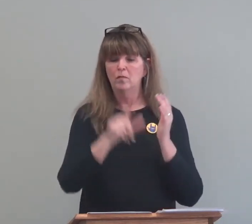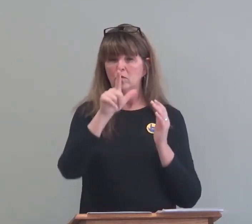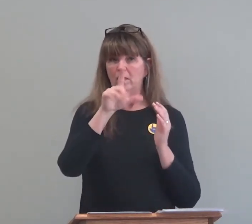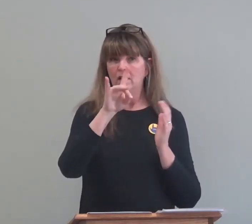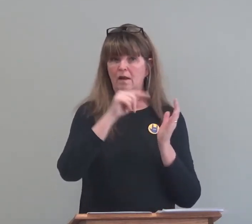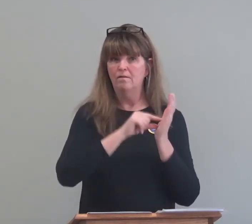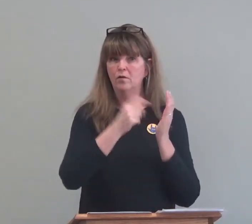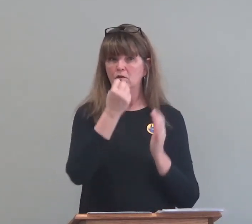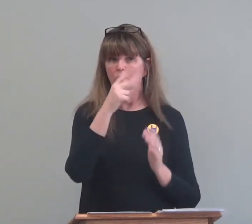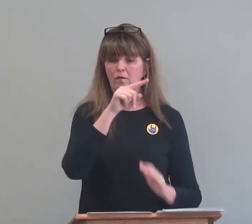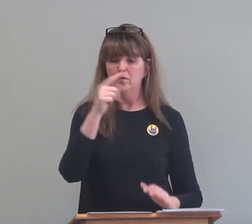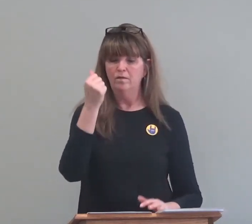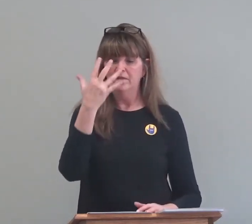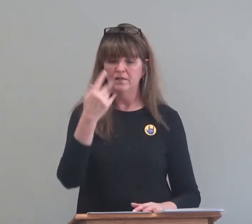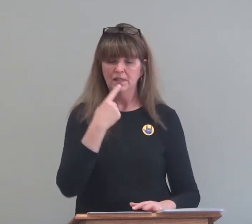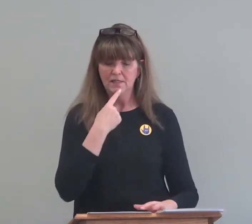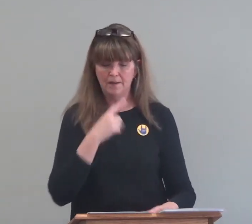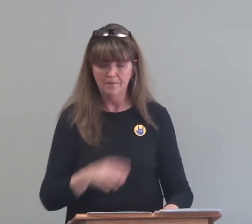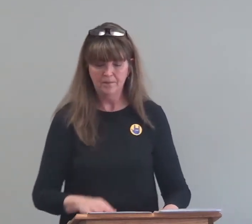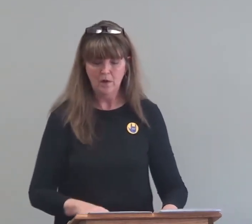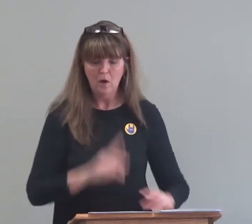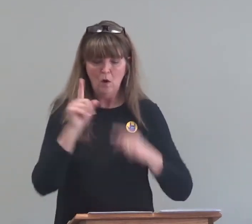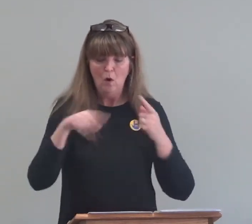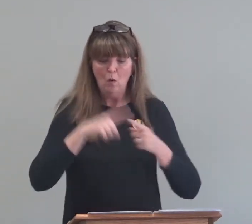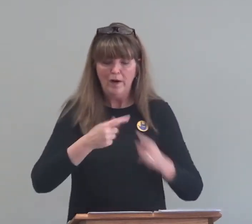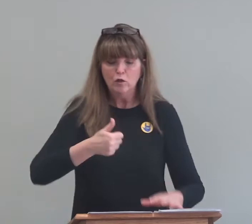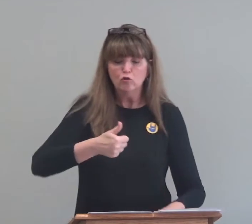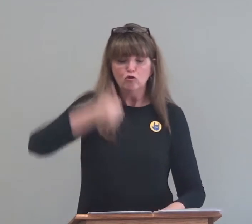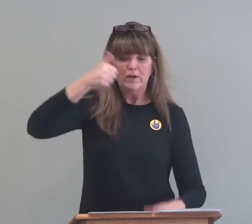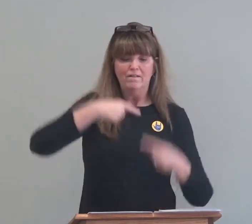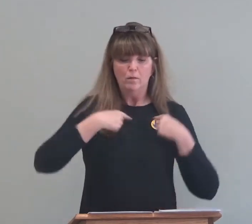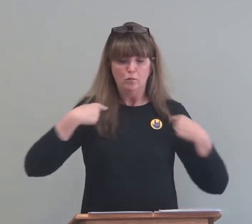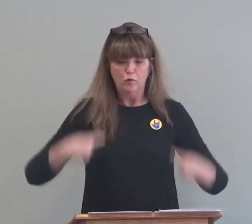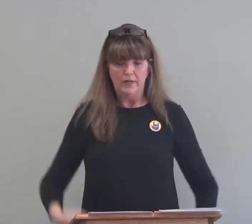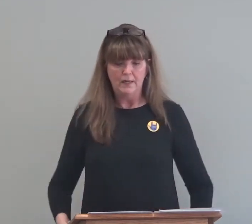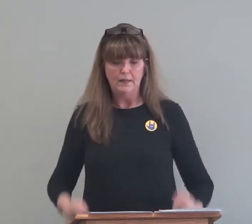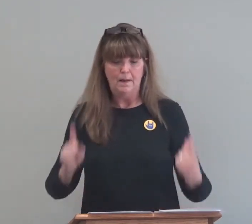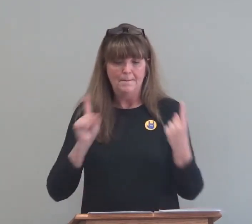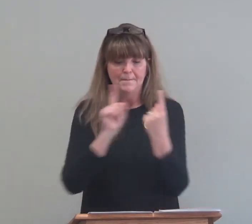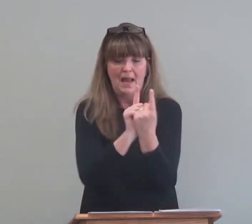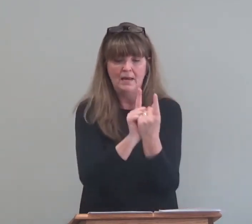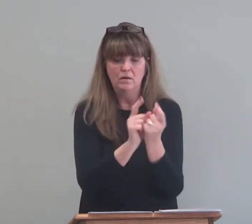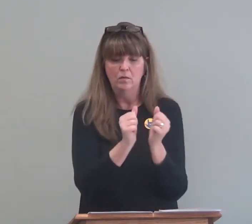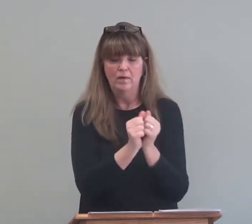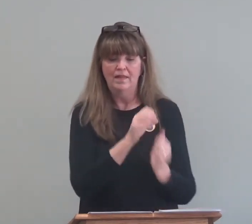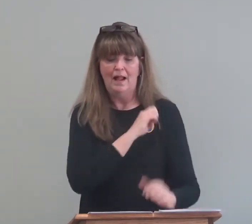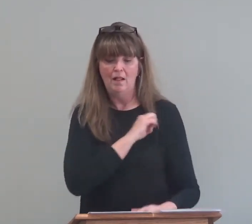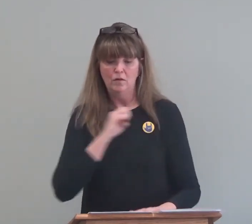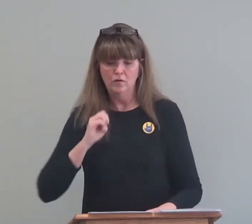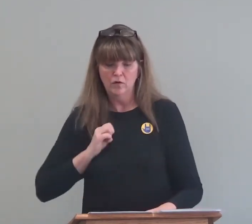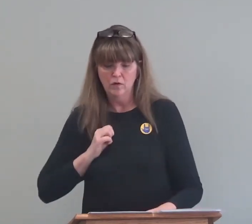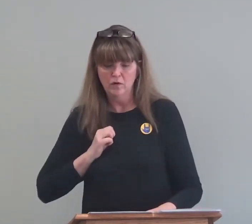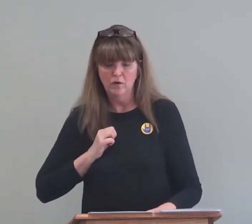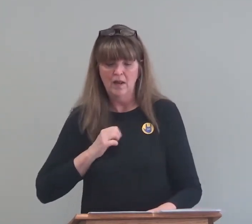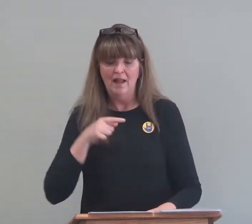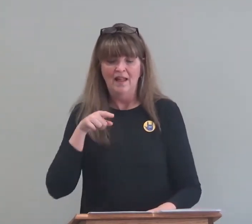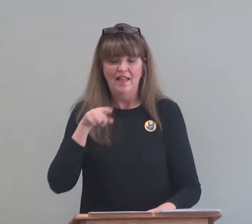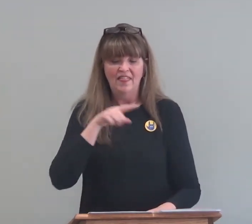In Matthew chapter 28, verse 12 through 15, it says, when the chief priests met with the